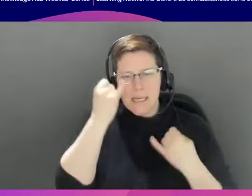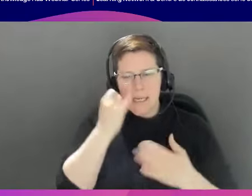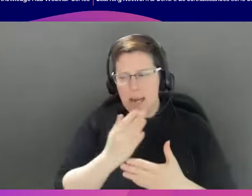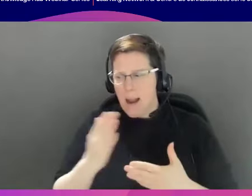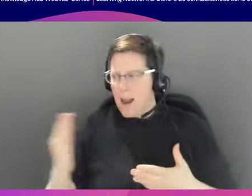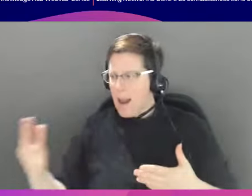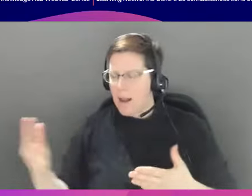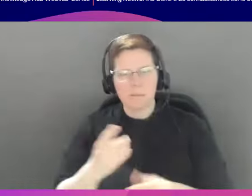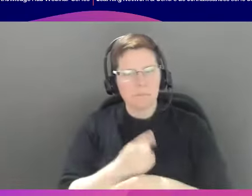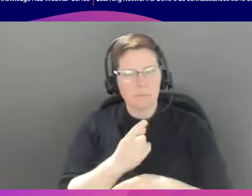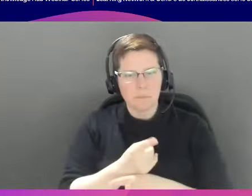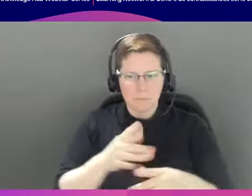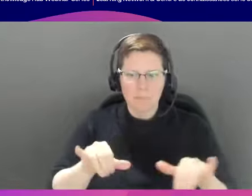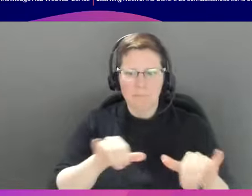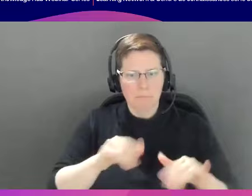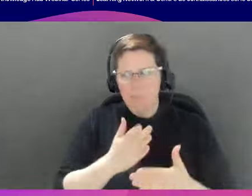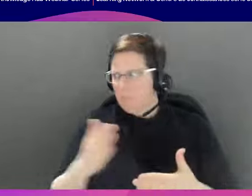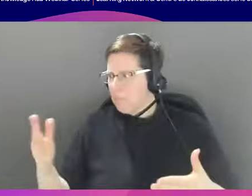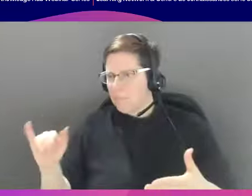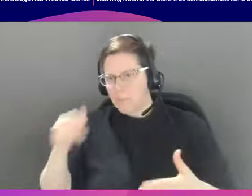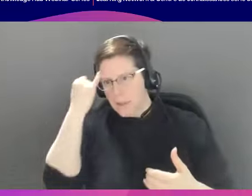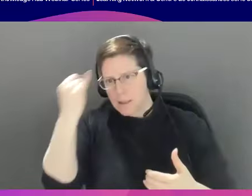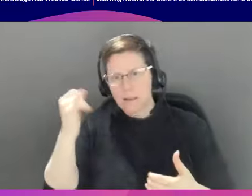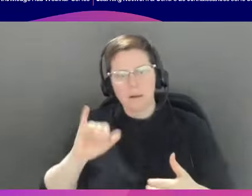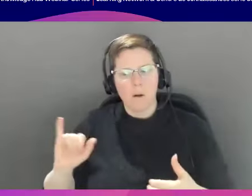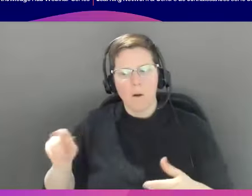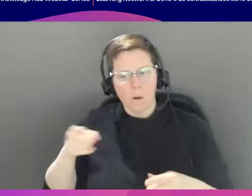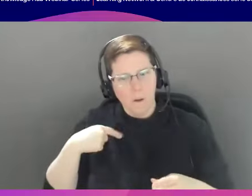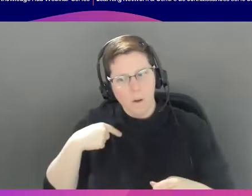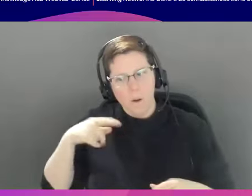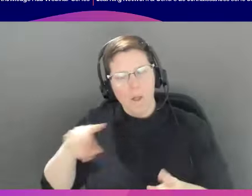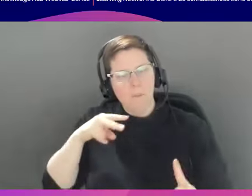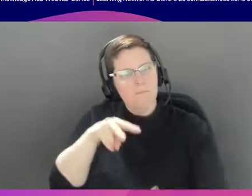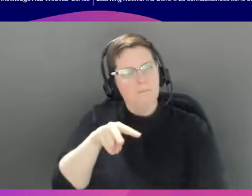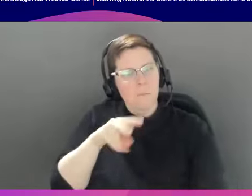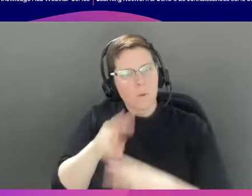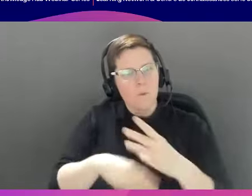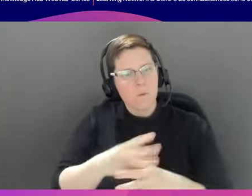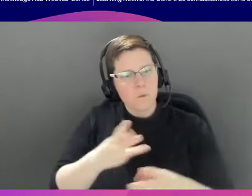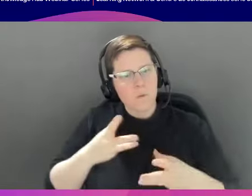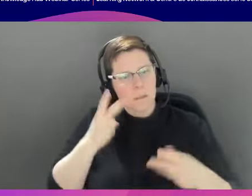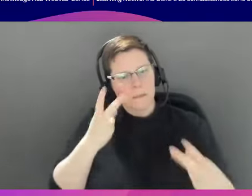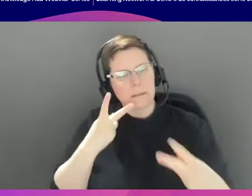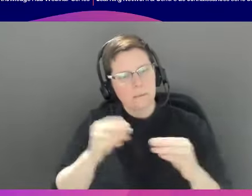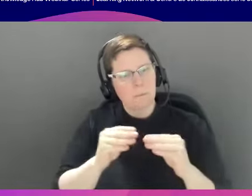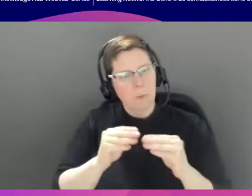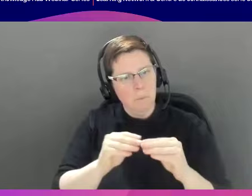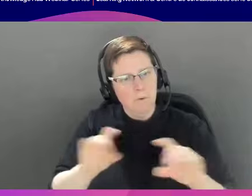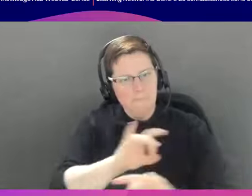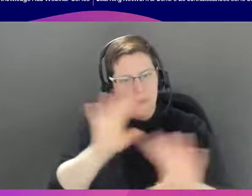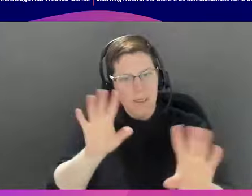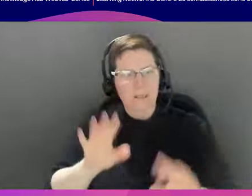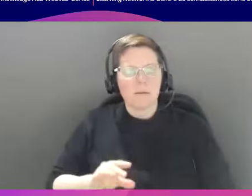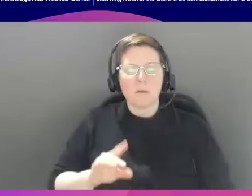of cohesive individuals that perpetuate a harmful worldview and perpetuate violence. But one